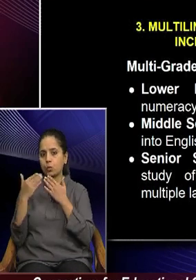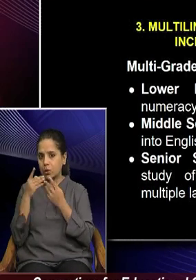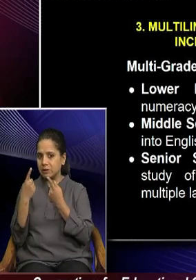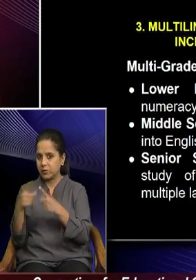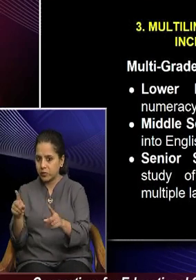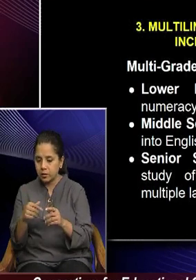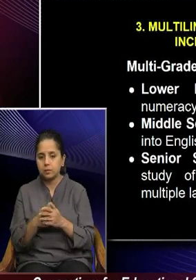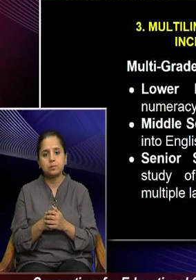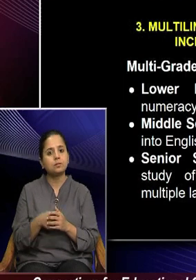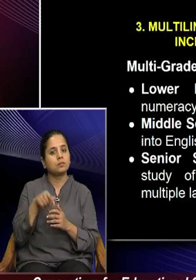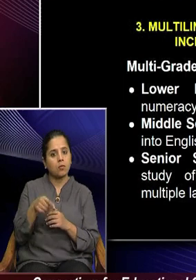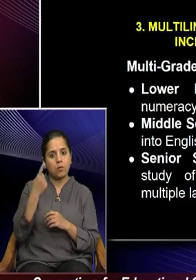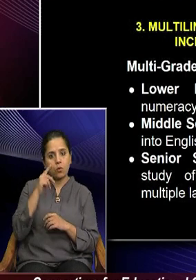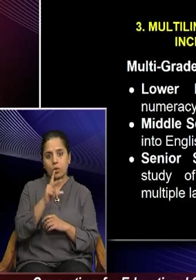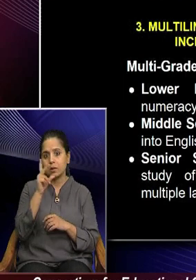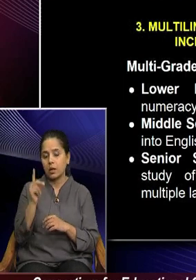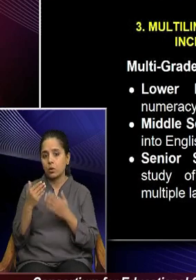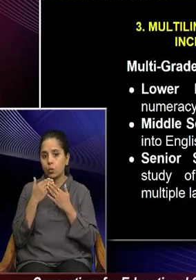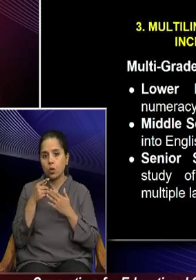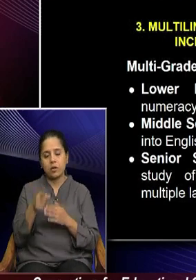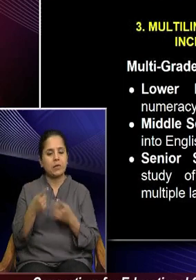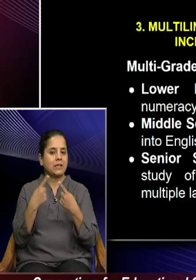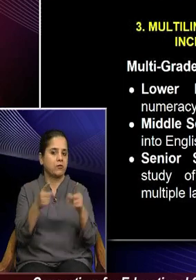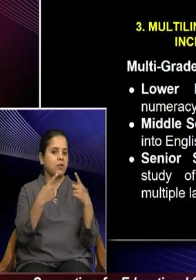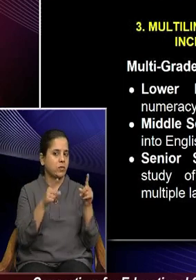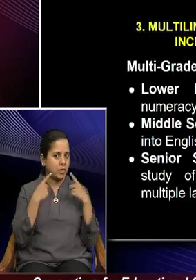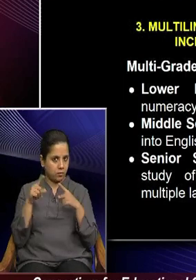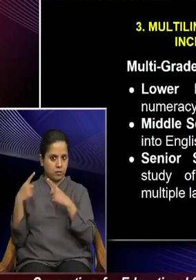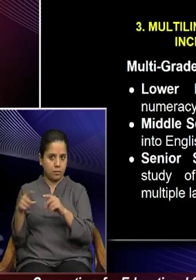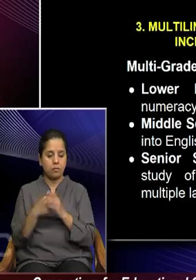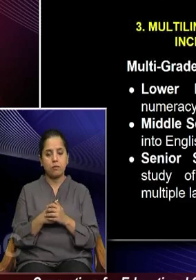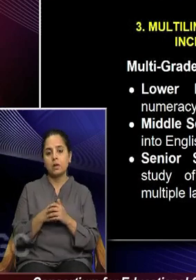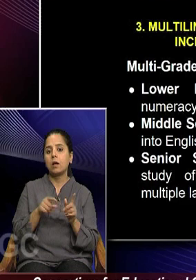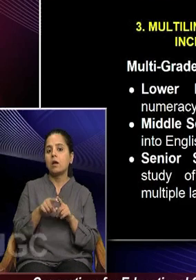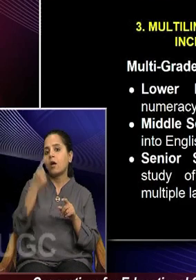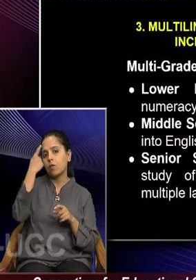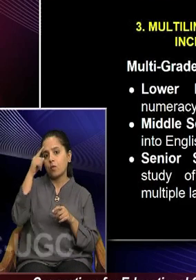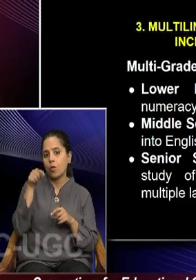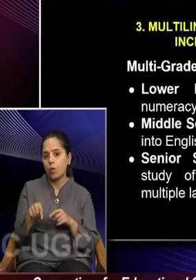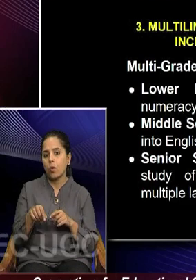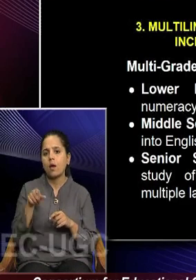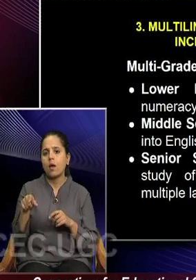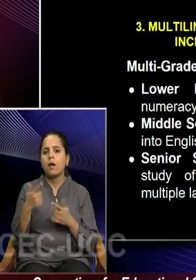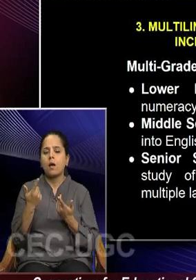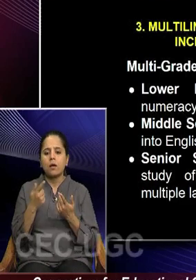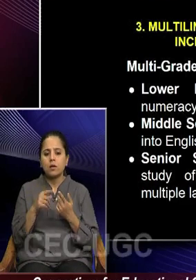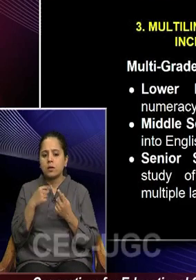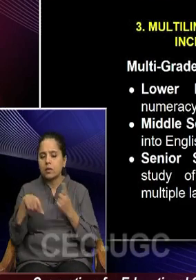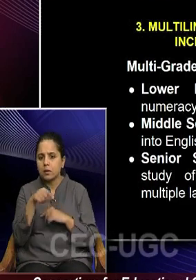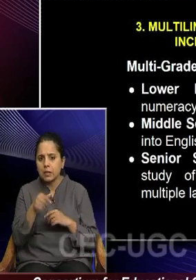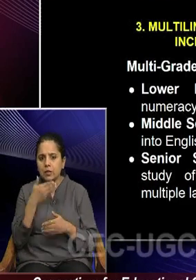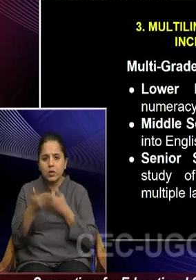is different, and for the secondary school it is different. Like for lower primary, teach